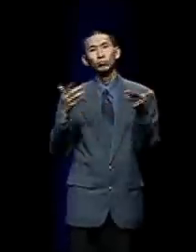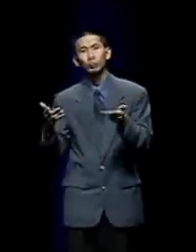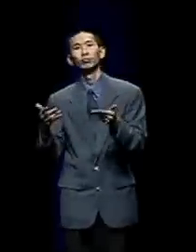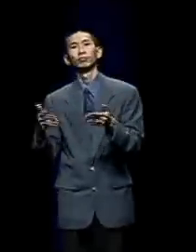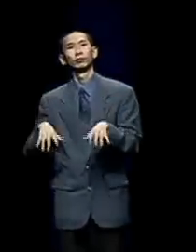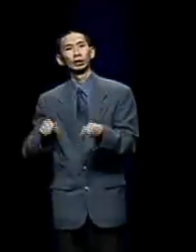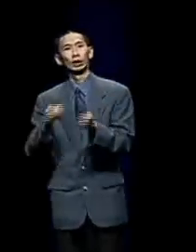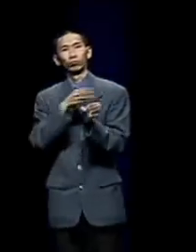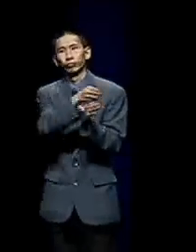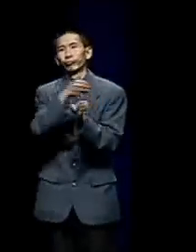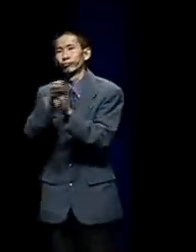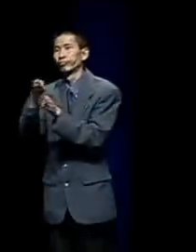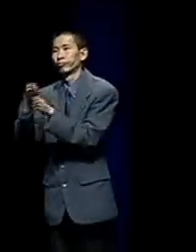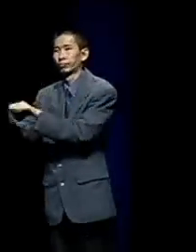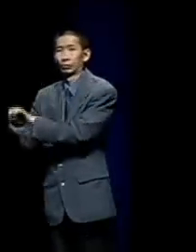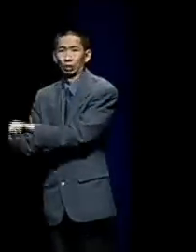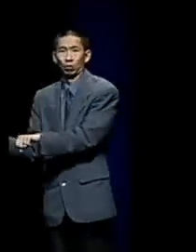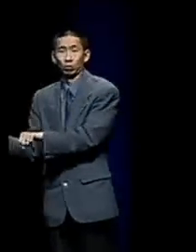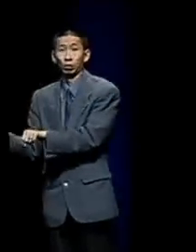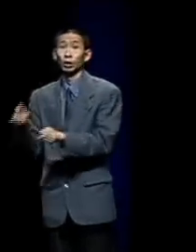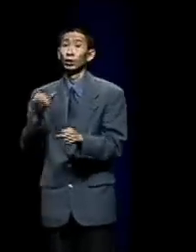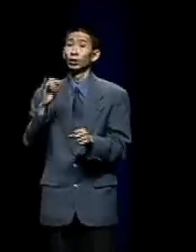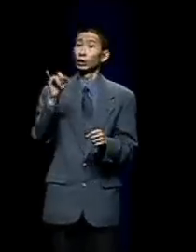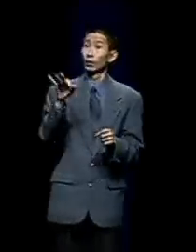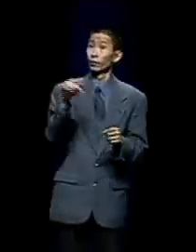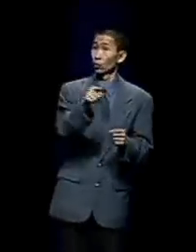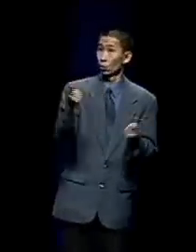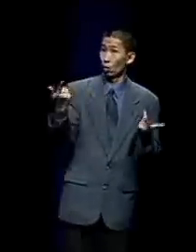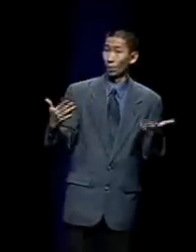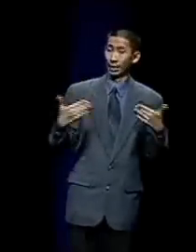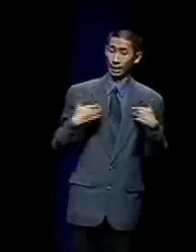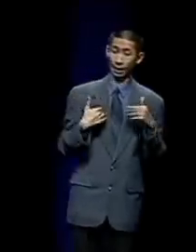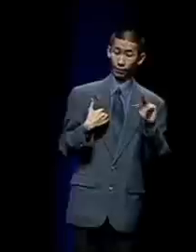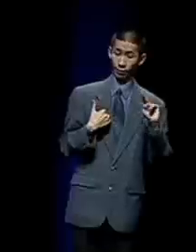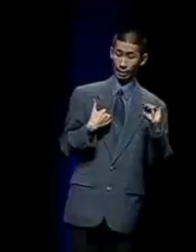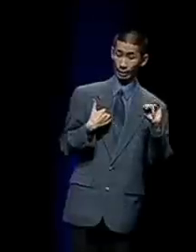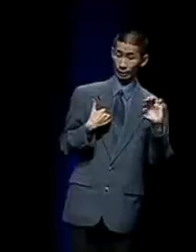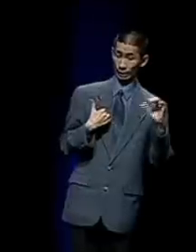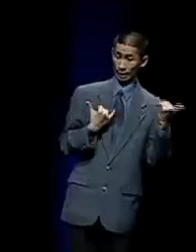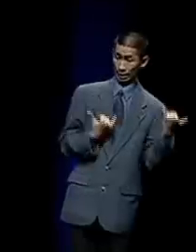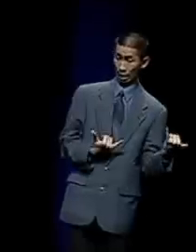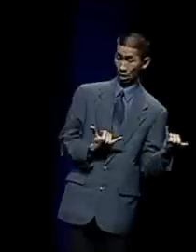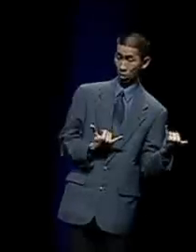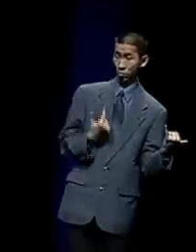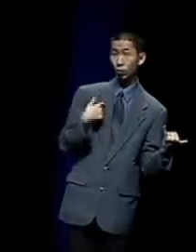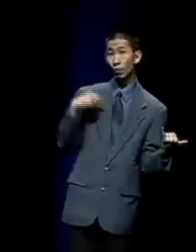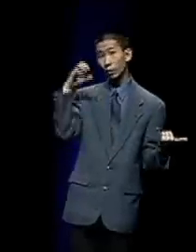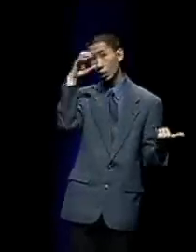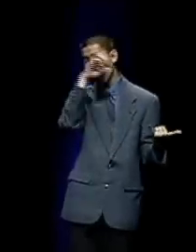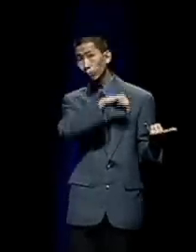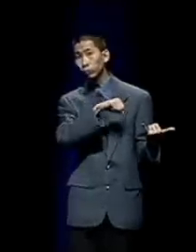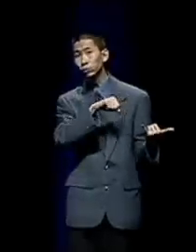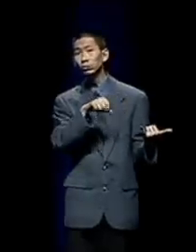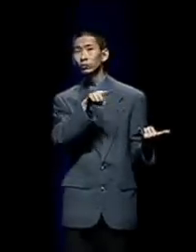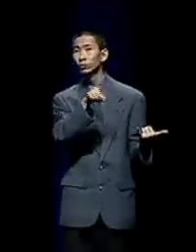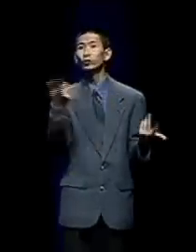And if you already have the NIC certification, I'm assuming that you would already be qualified to pursue